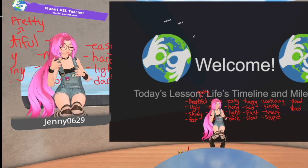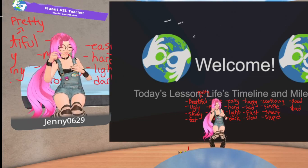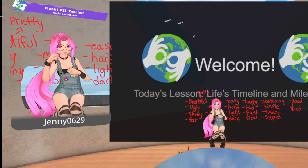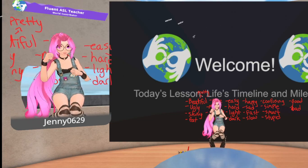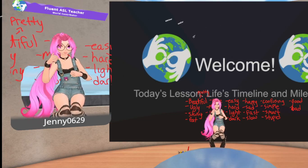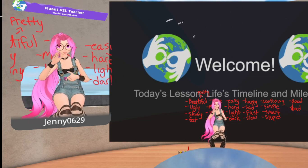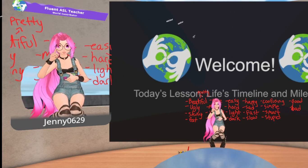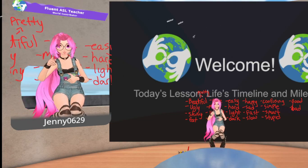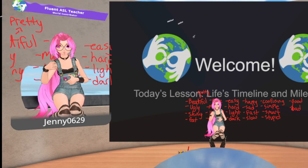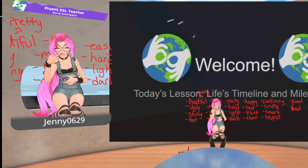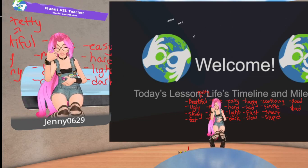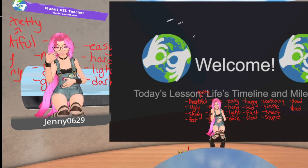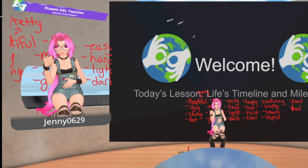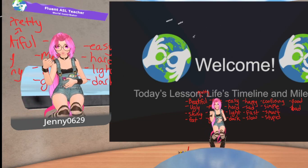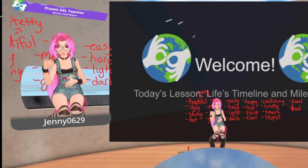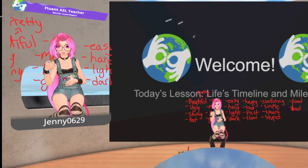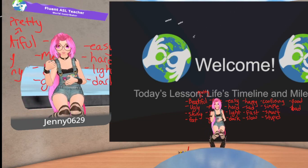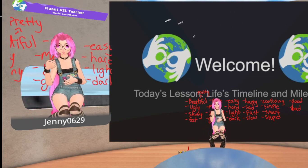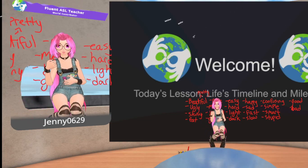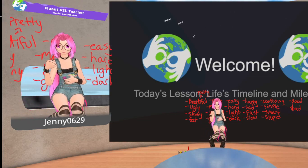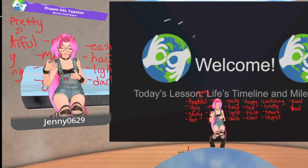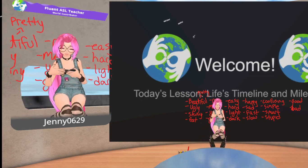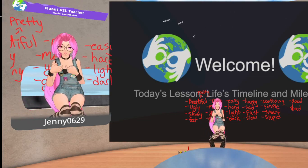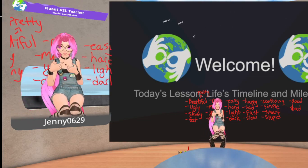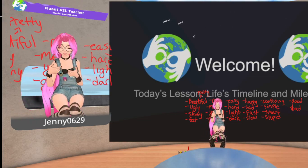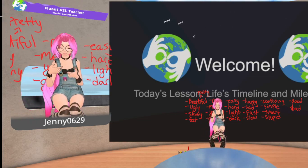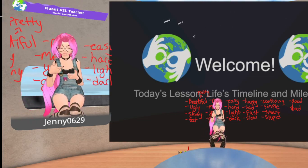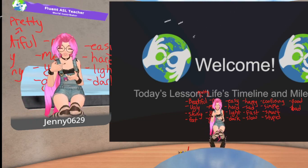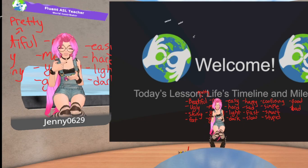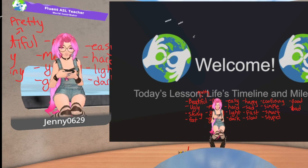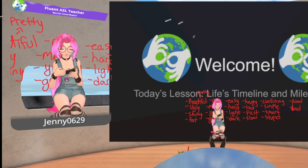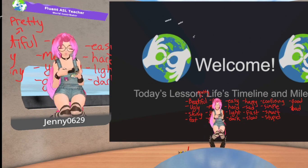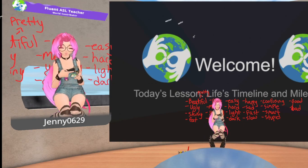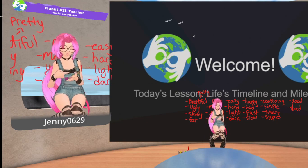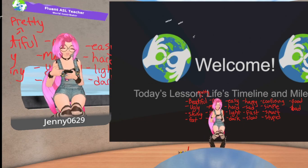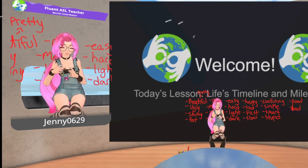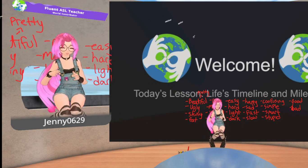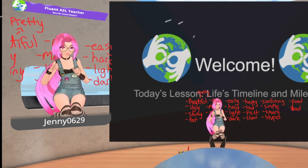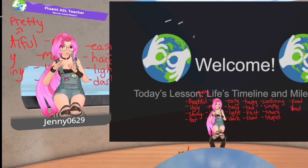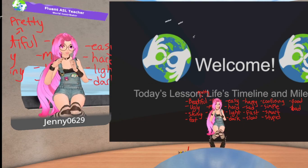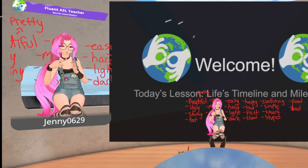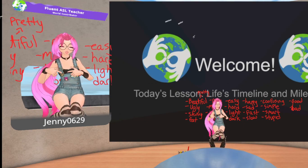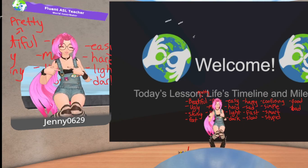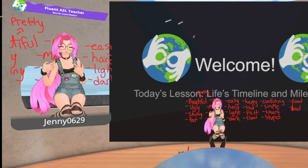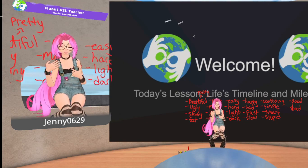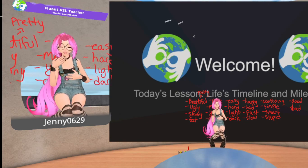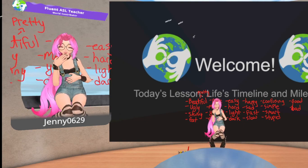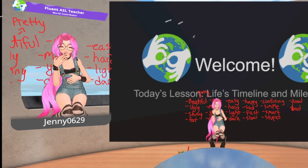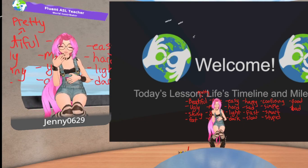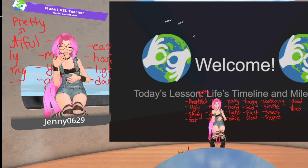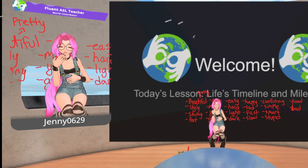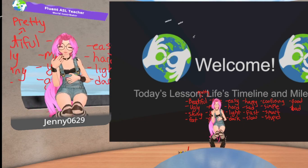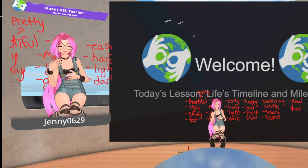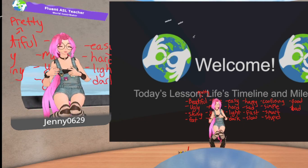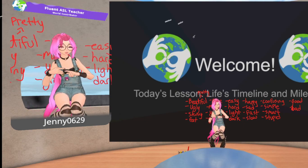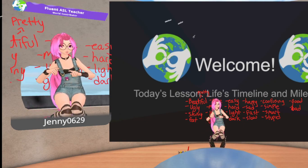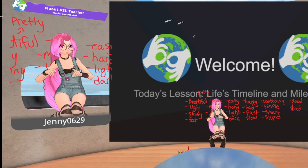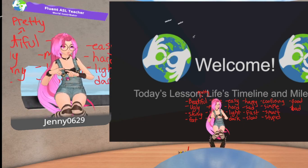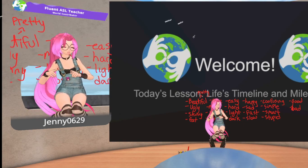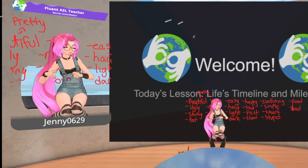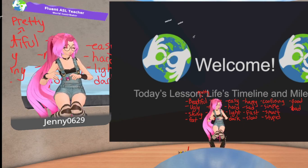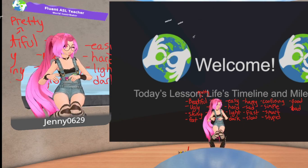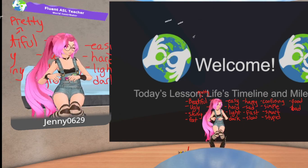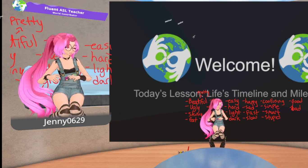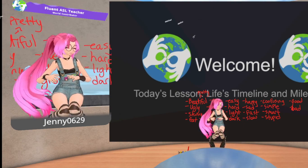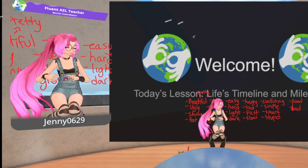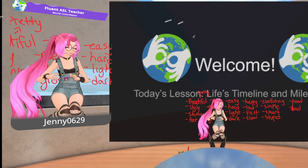a observation about you because they want to get to know you better and discuss important parts of your life. So there's definitely been a